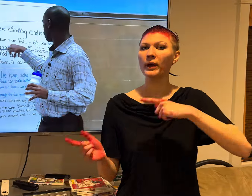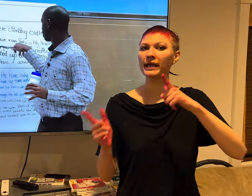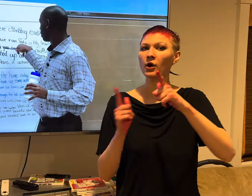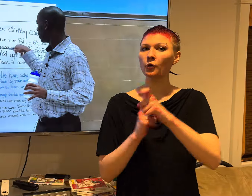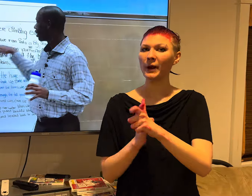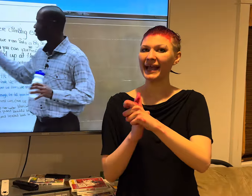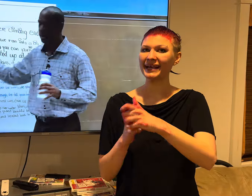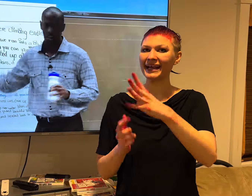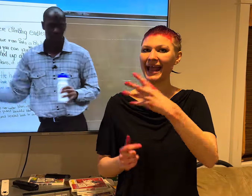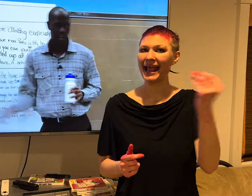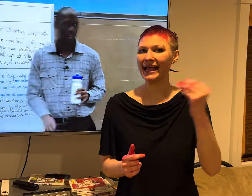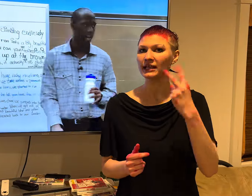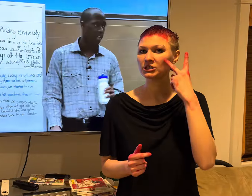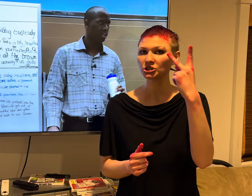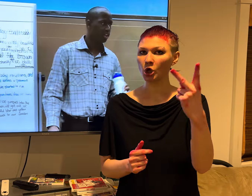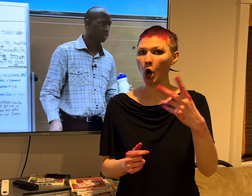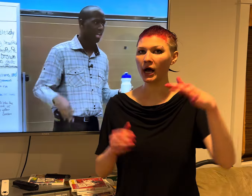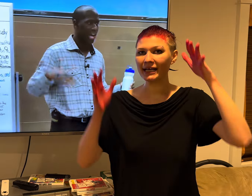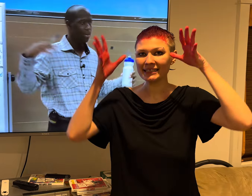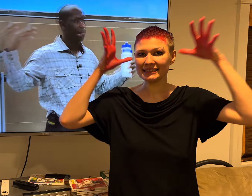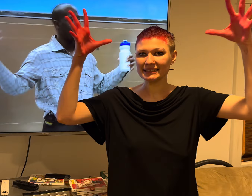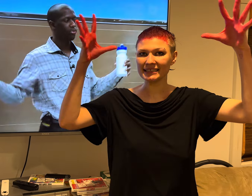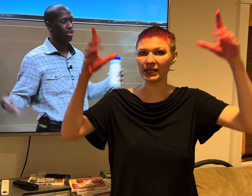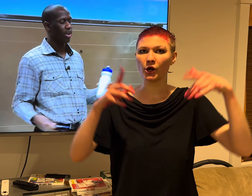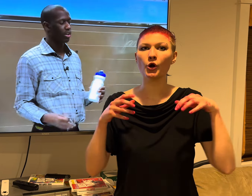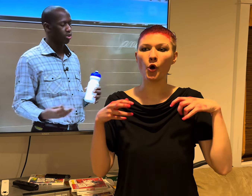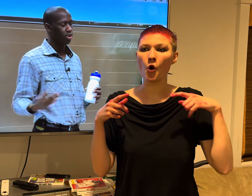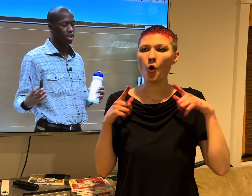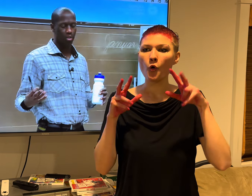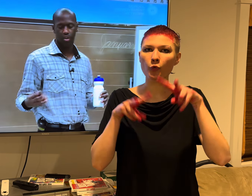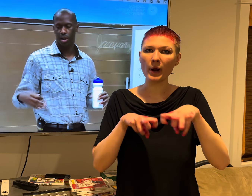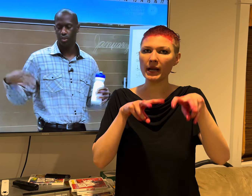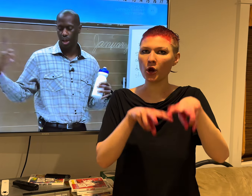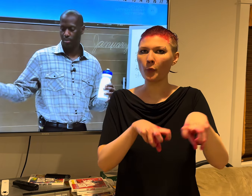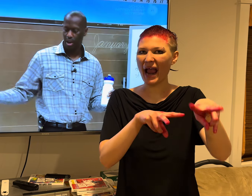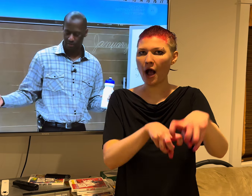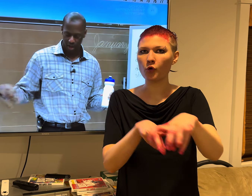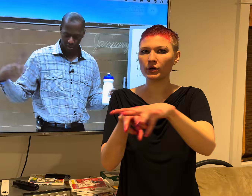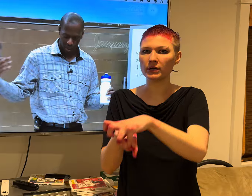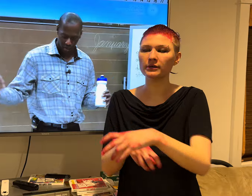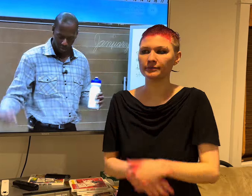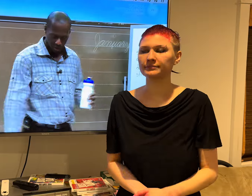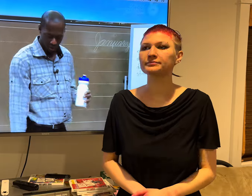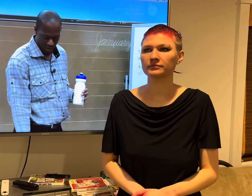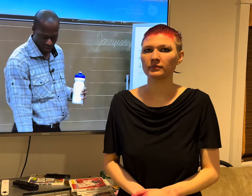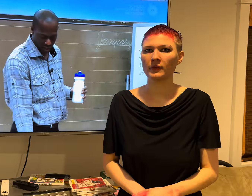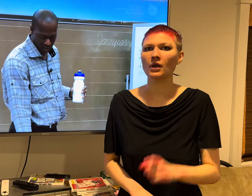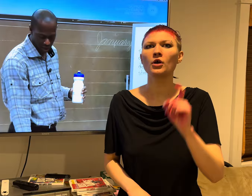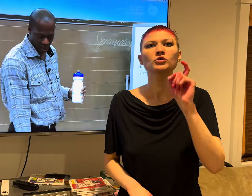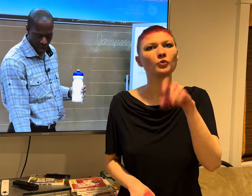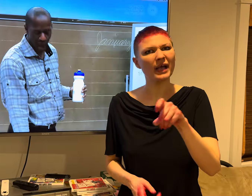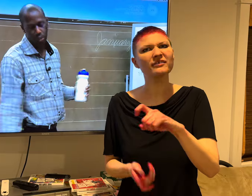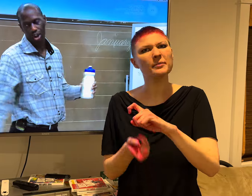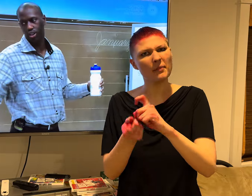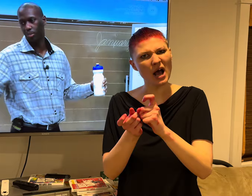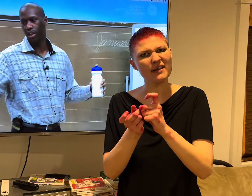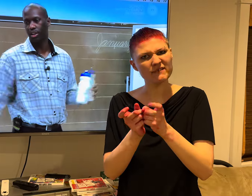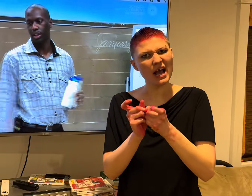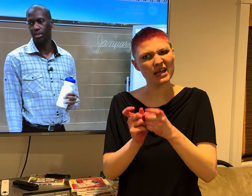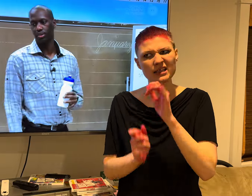around. Deer running around, all right? So we added we ran and saw deer running around. We added modifiers to that to make it stronger. Same thing. I watched the bus leave.